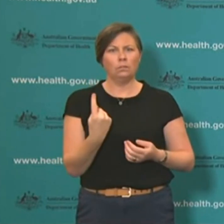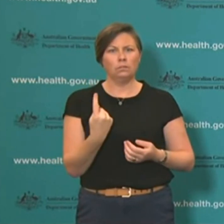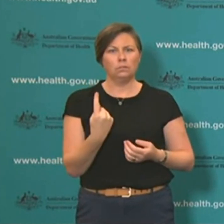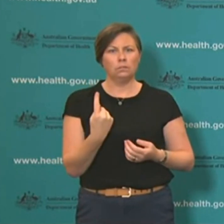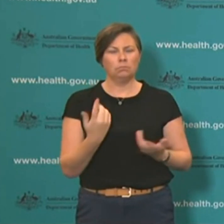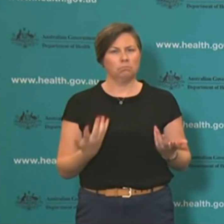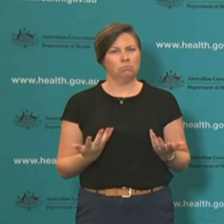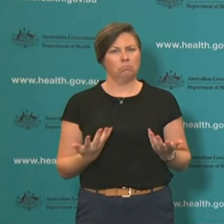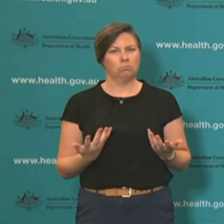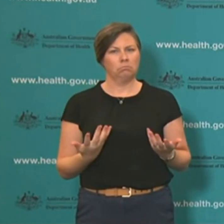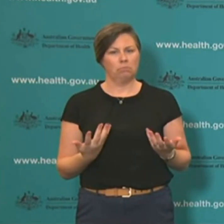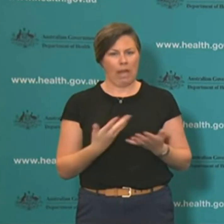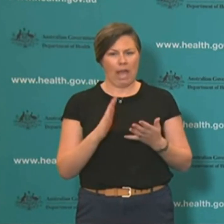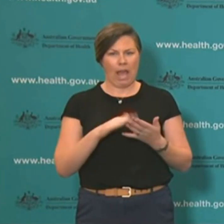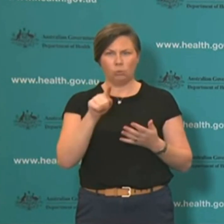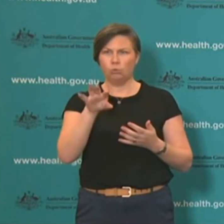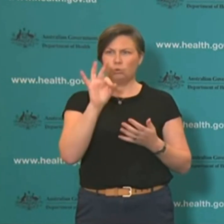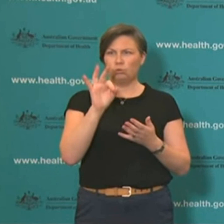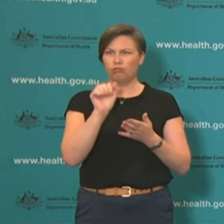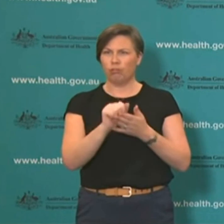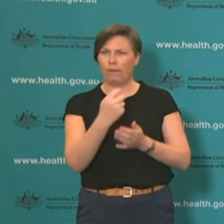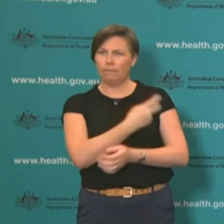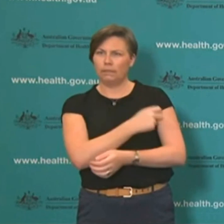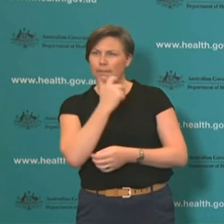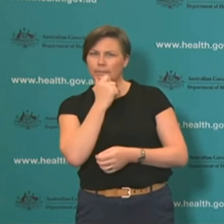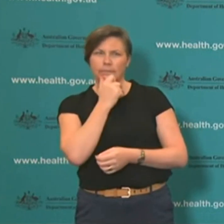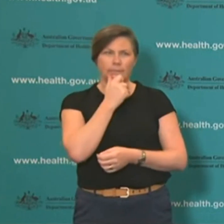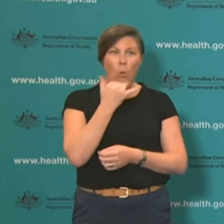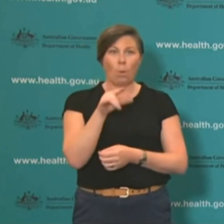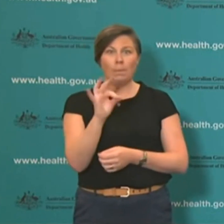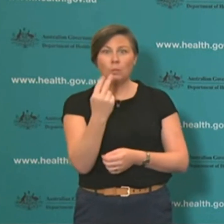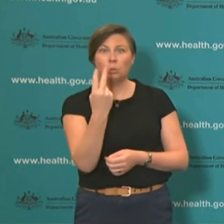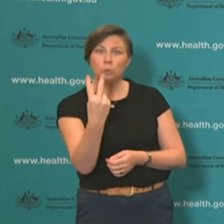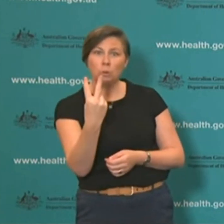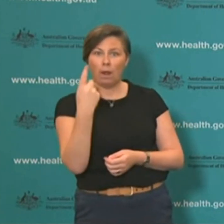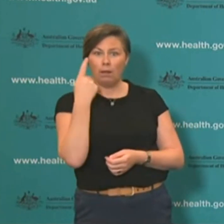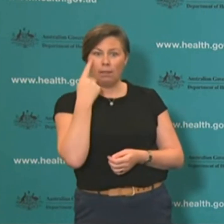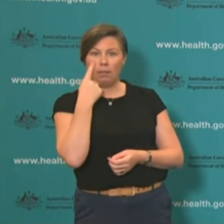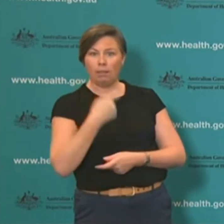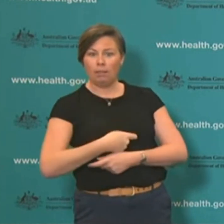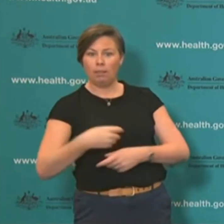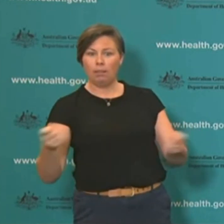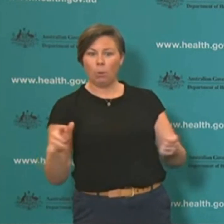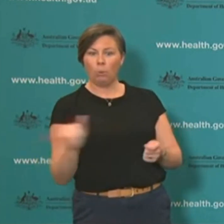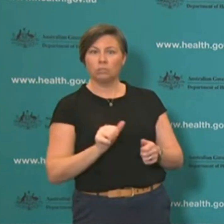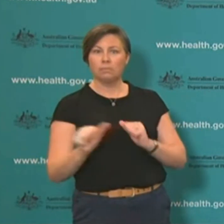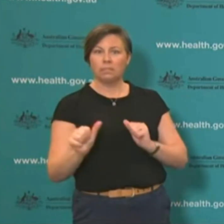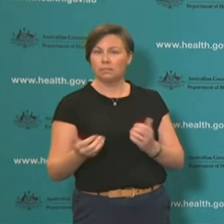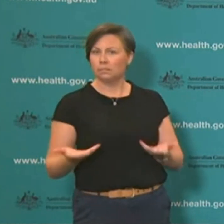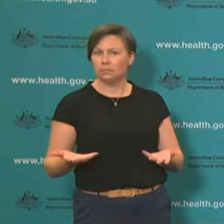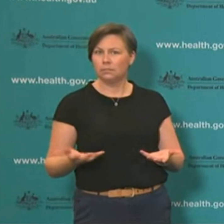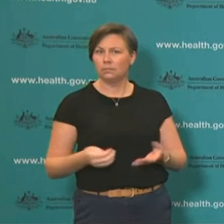get? What actually are the guidelines around choosing one? Or do we choose a couple and get a couple and send them out into the community? How does that actually